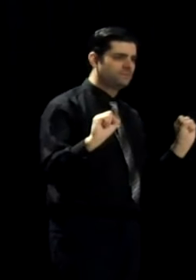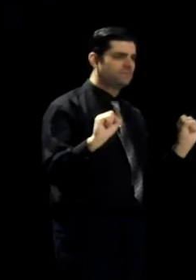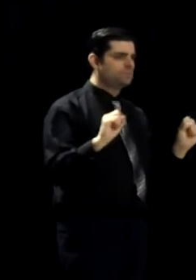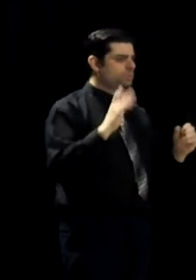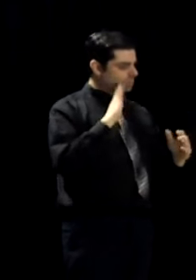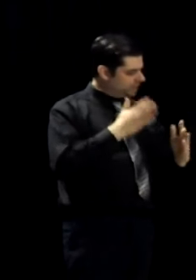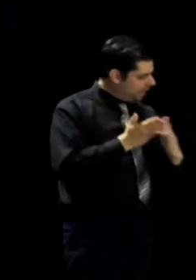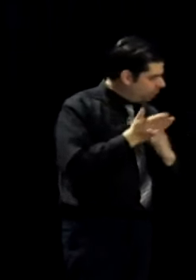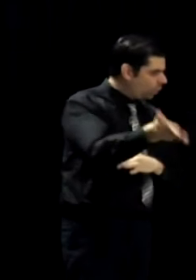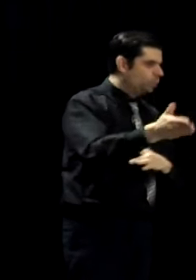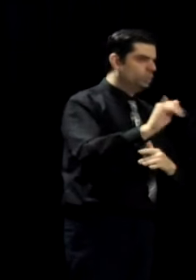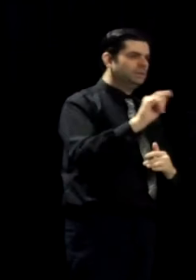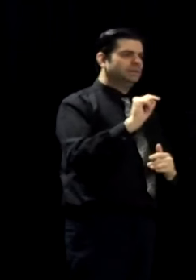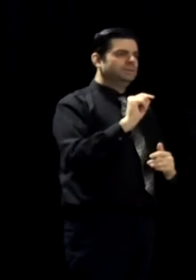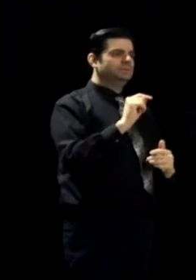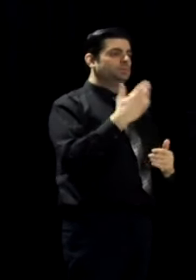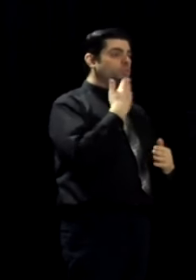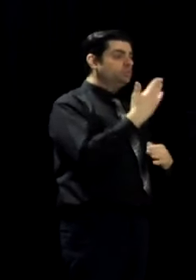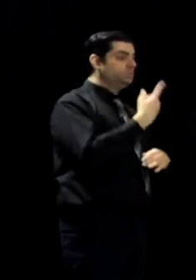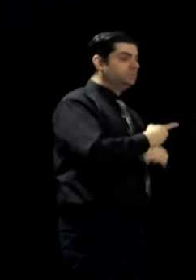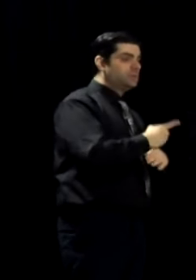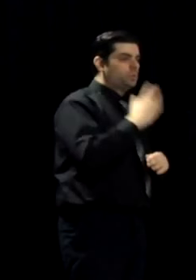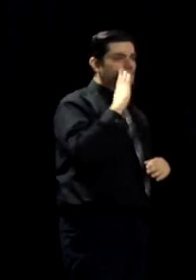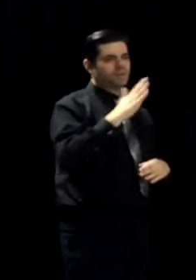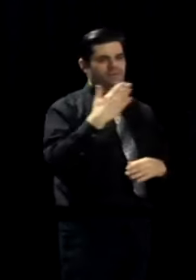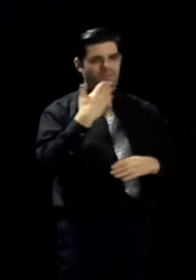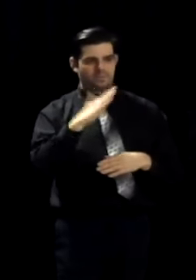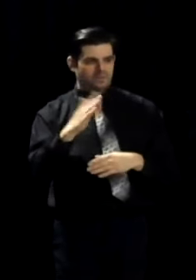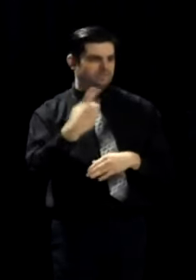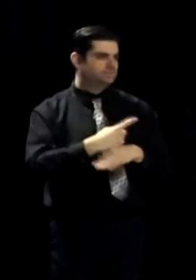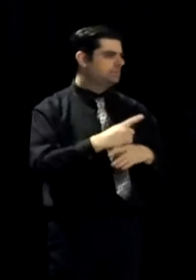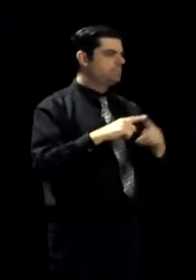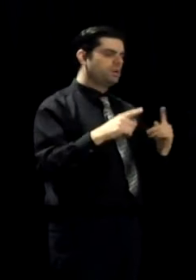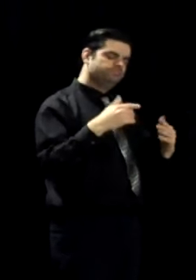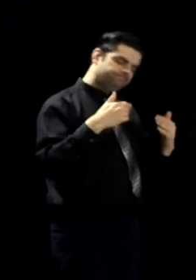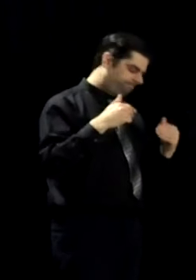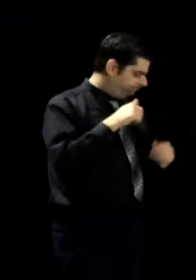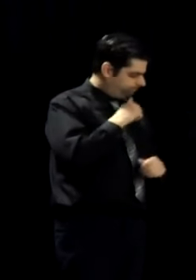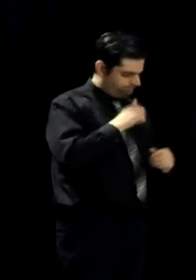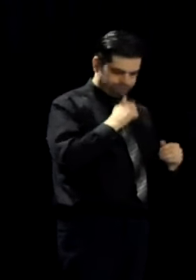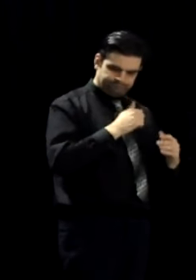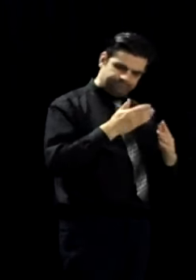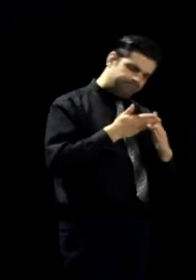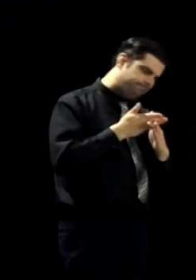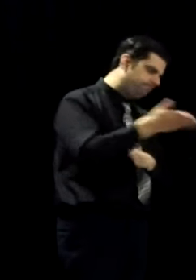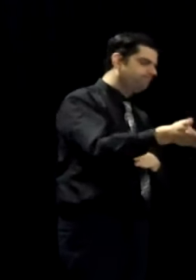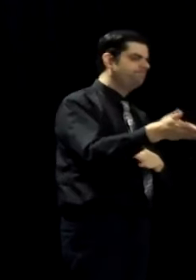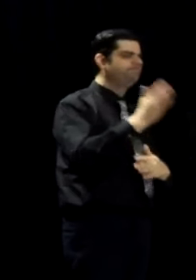have good days and bad days, but we're getting through it, and we'll be stronger at the end of it. So thank you.